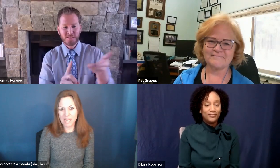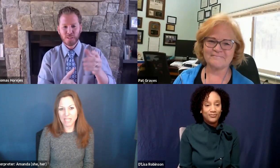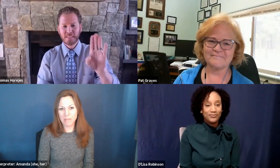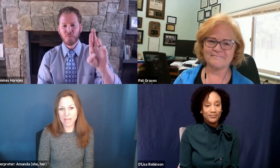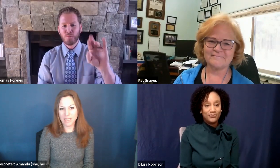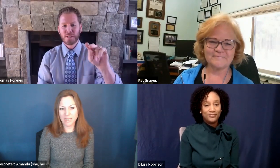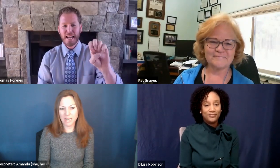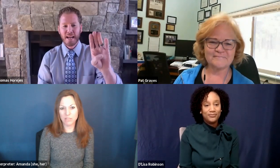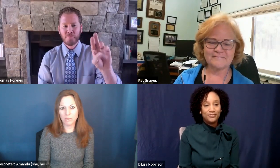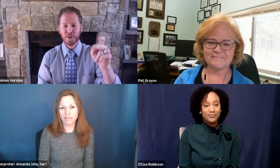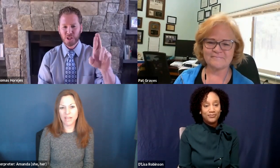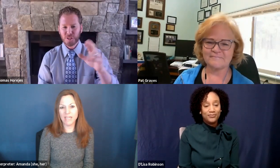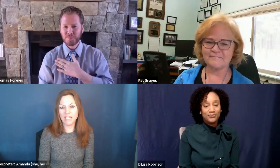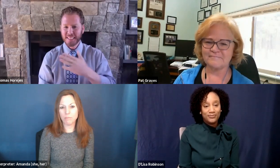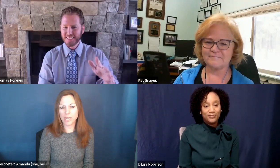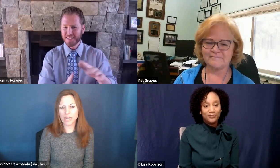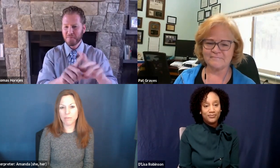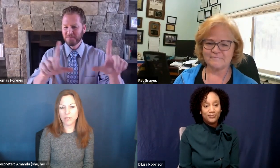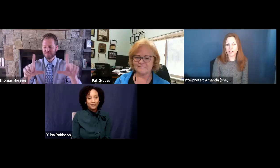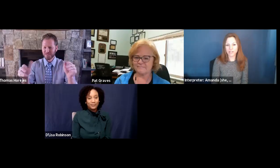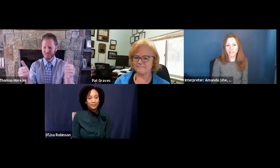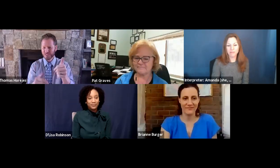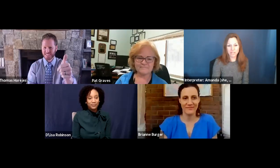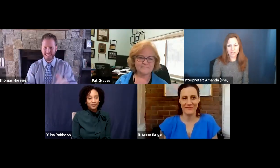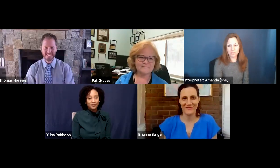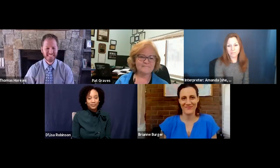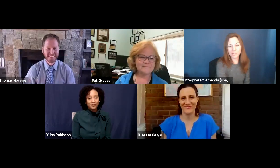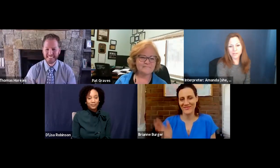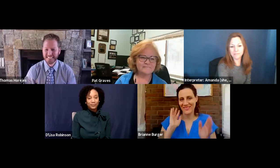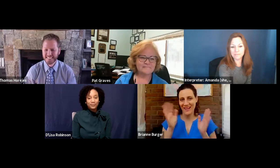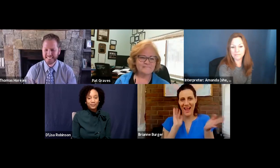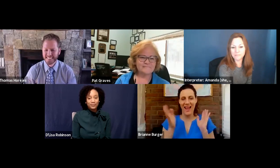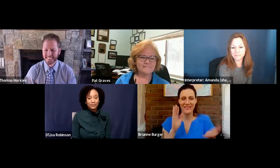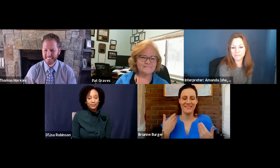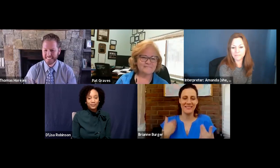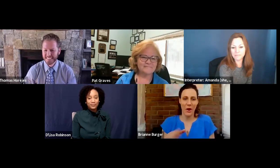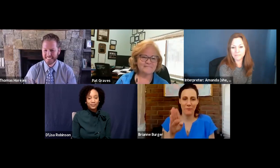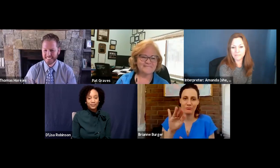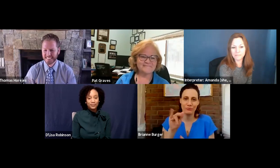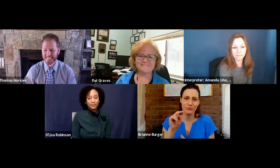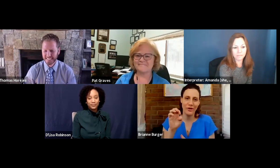The next panelist I'd like to invite is Brianne Berger. Please do appear.